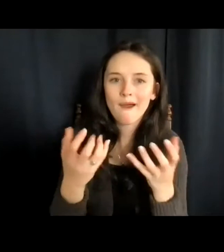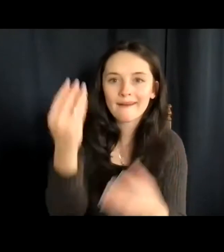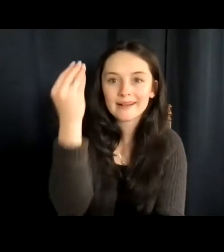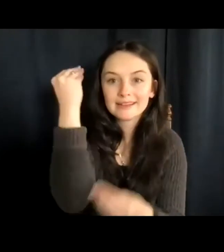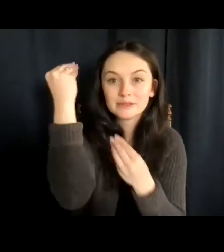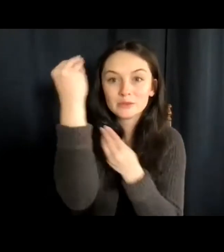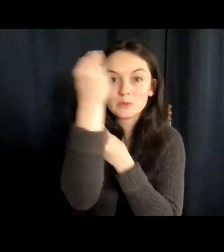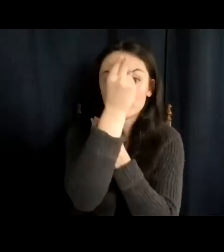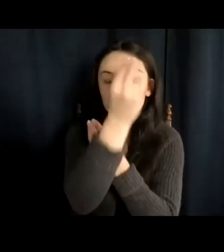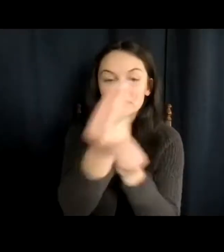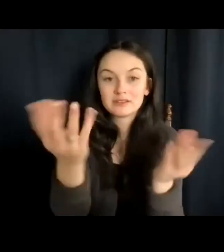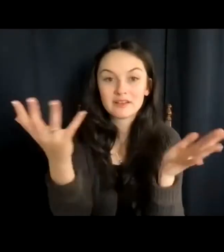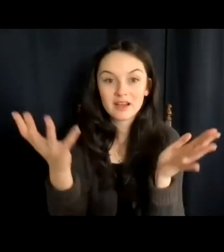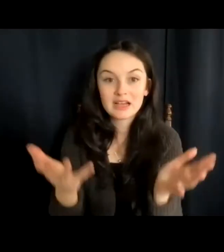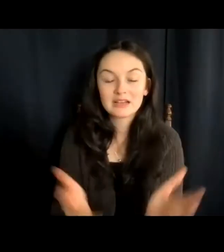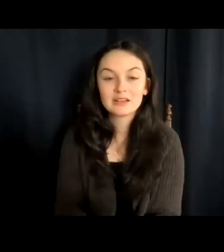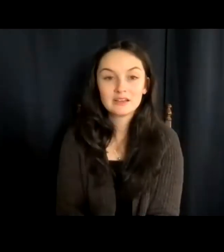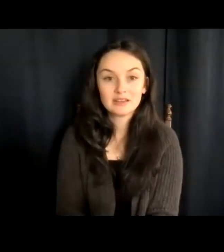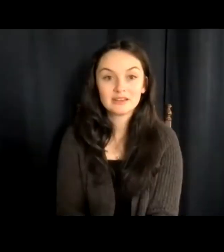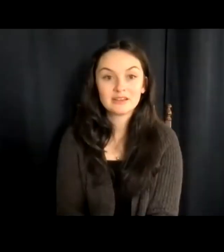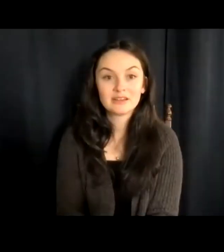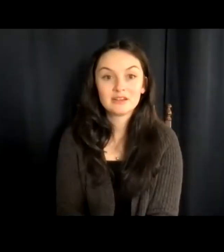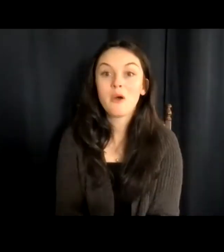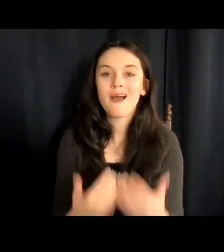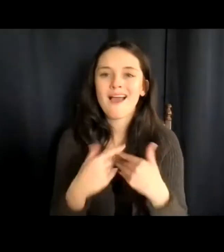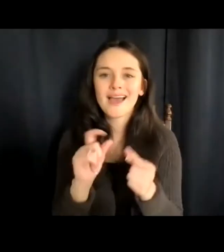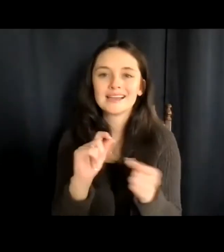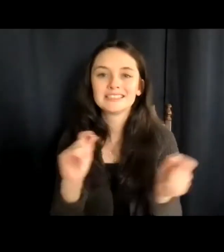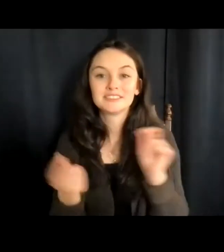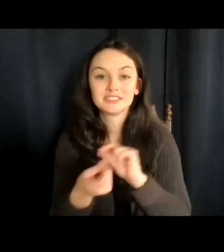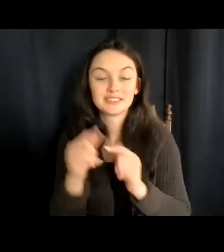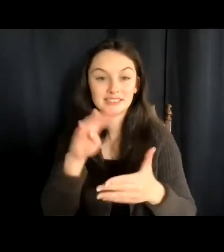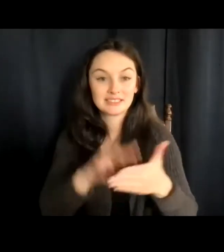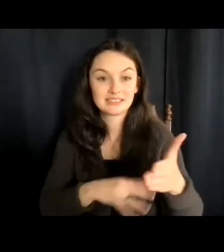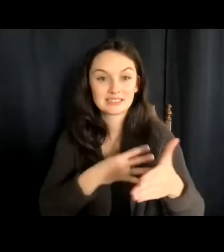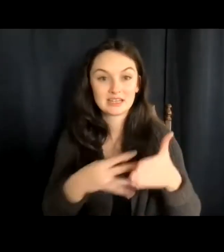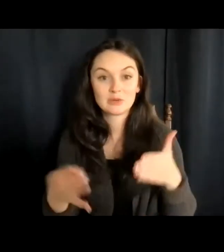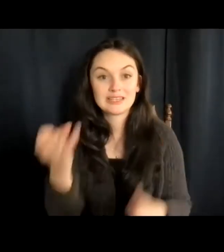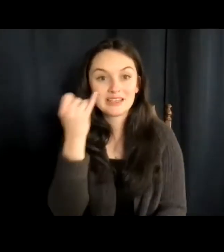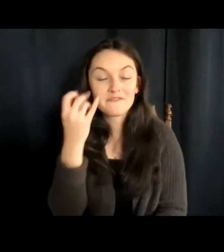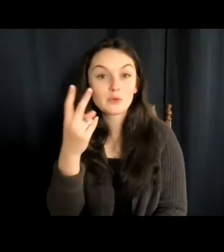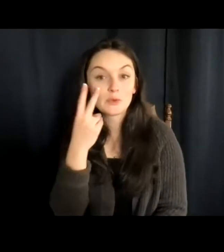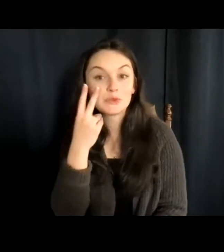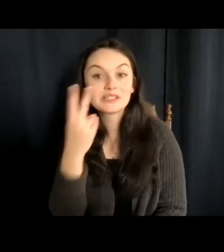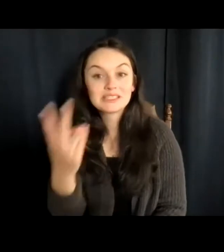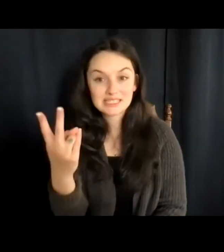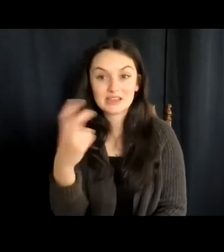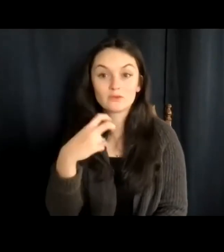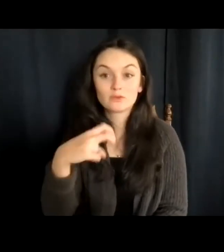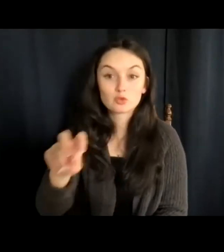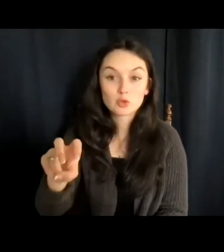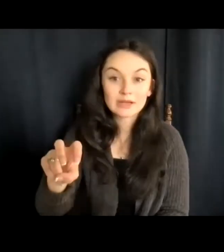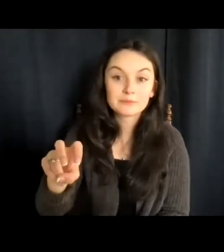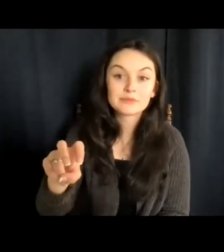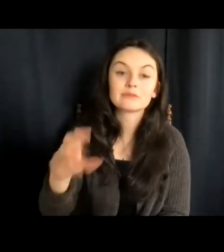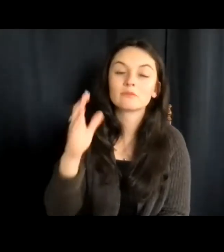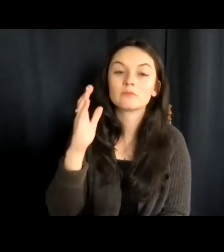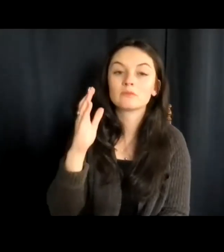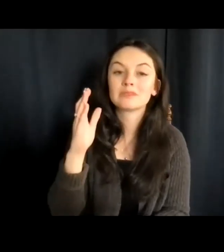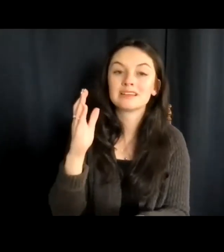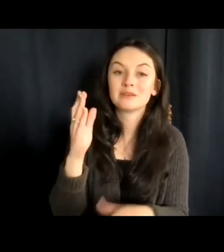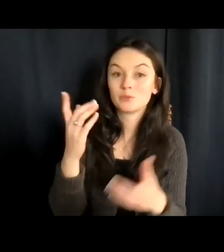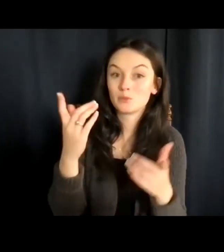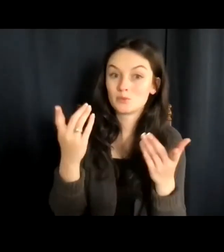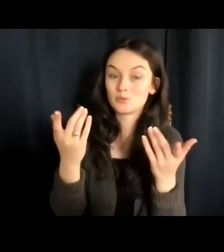left. We have a change in our schedule. If you ever do see the schedule of our field trips, we get